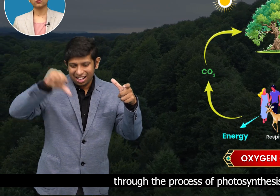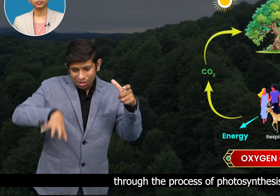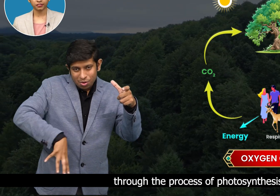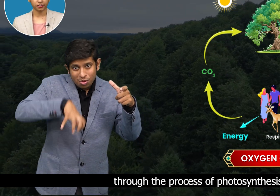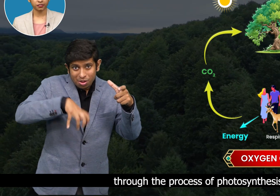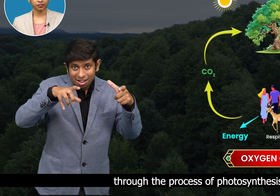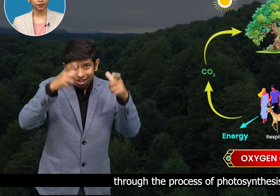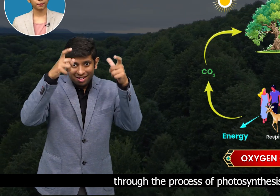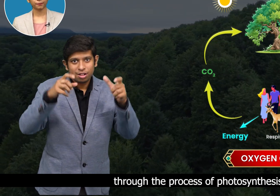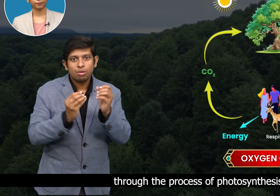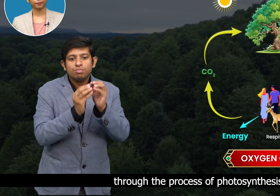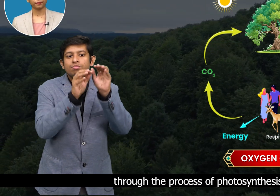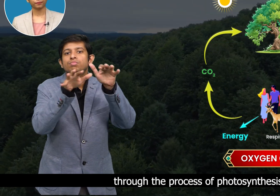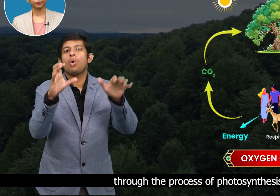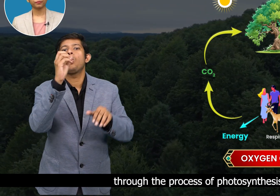of photosynthesis.